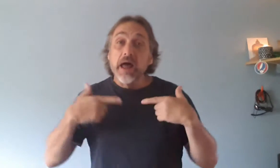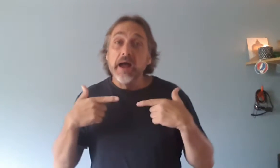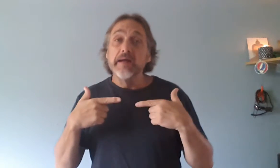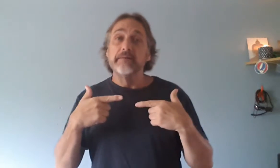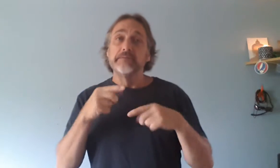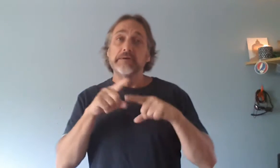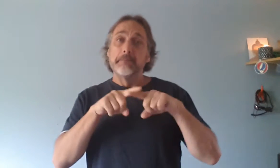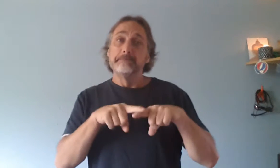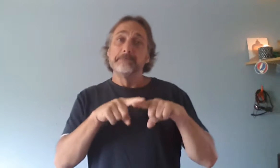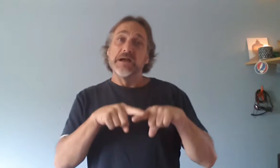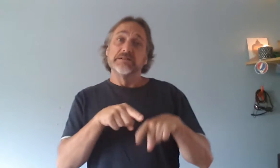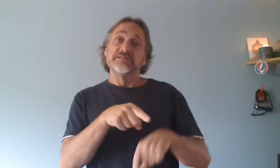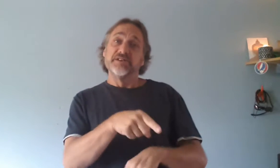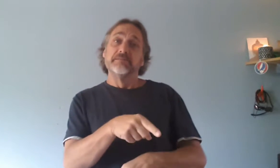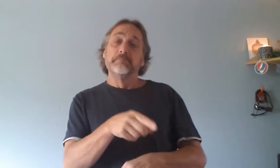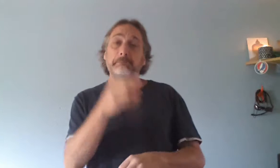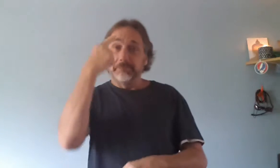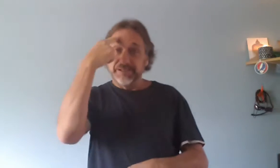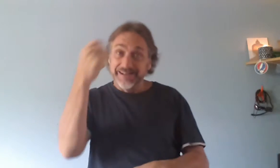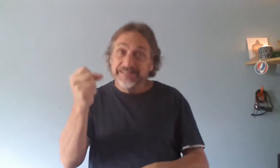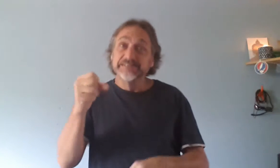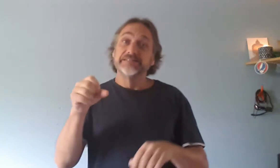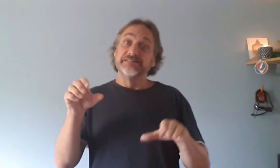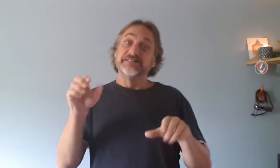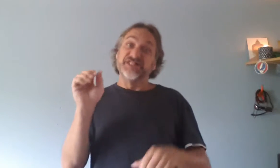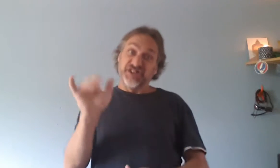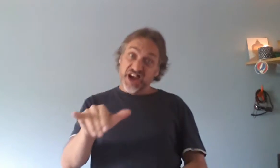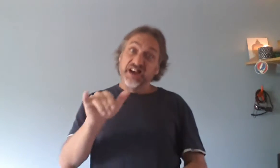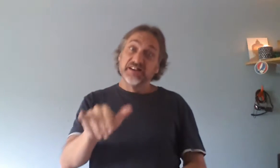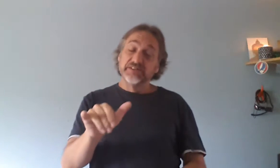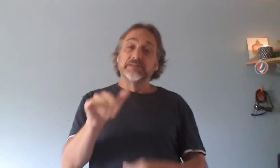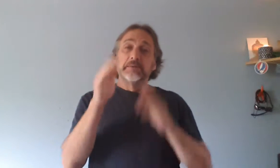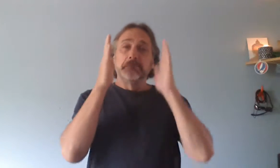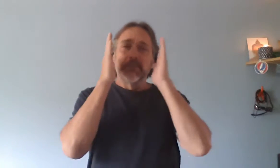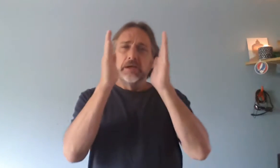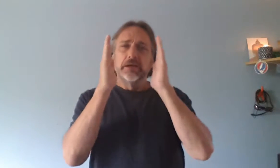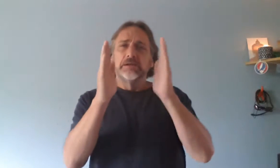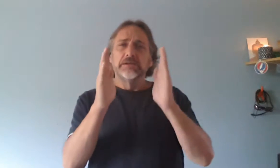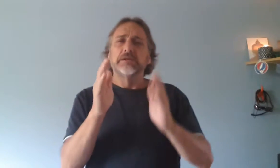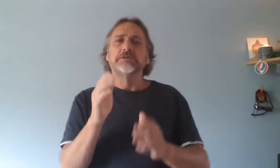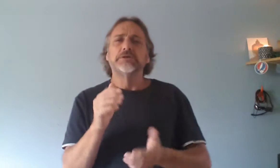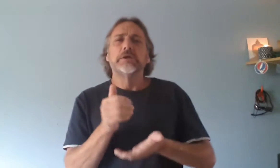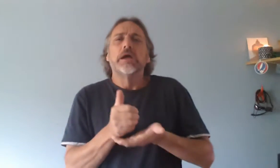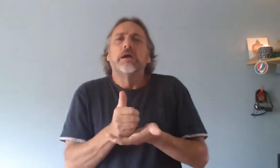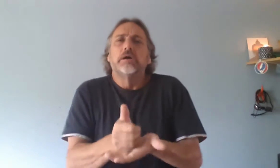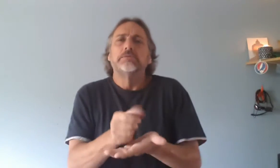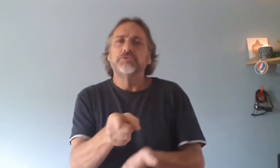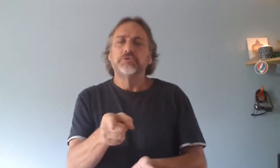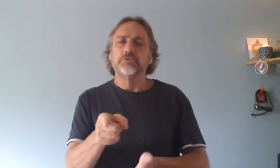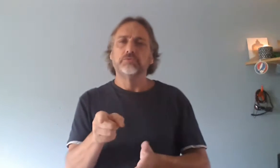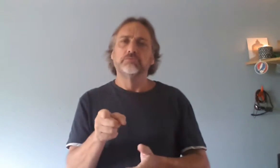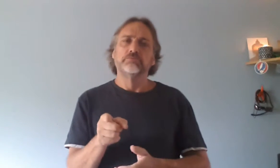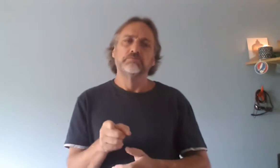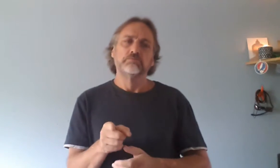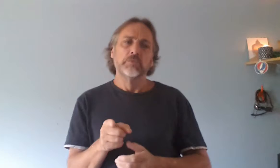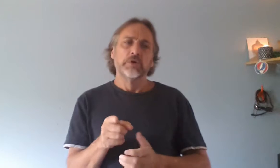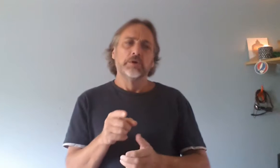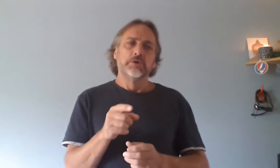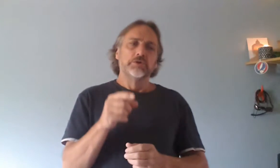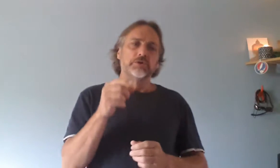Attention is the faculty that allows us to navigate our lives in one way or another, and to actually know what's happening or know that we don't know what's